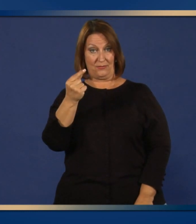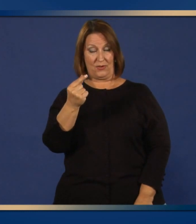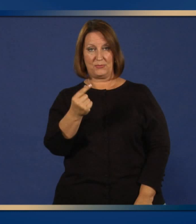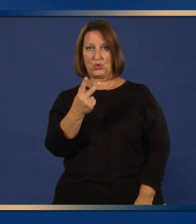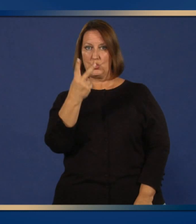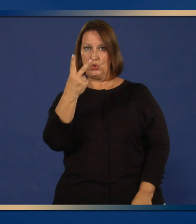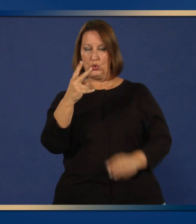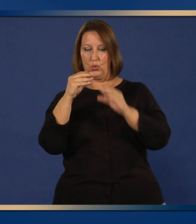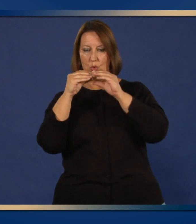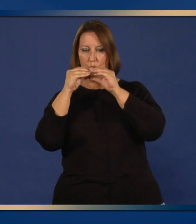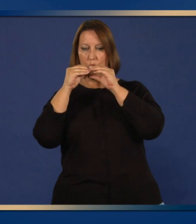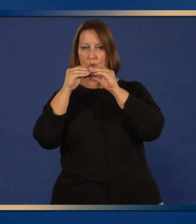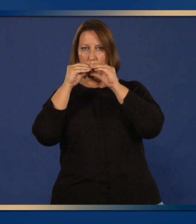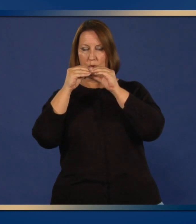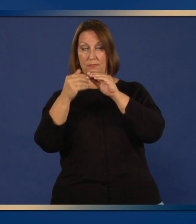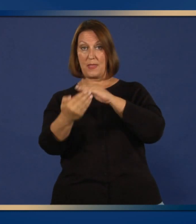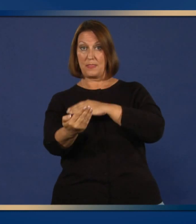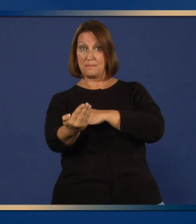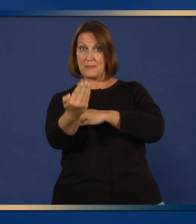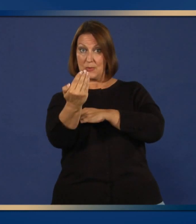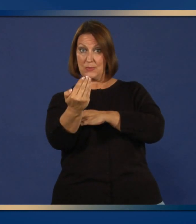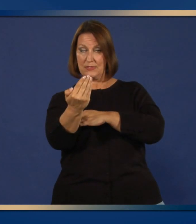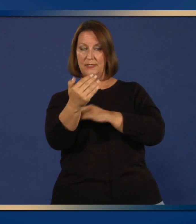once daily for 10 days.